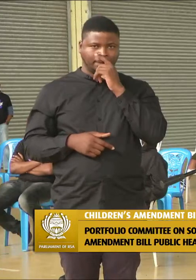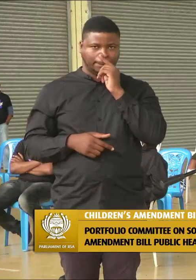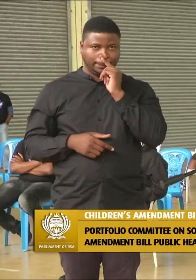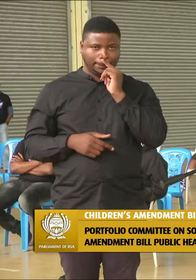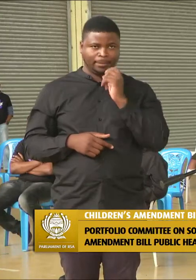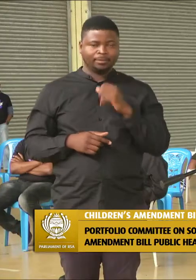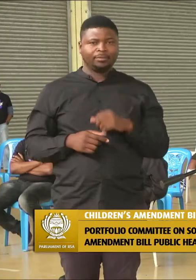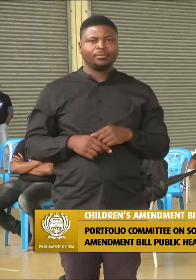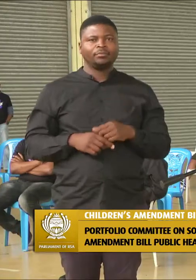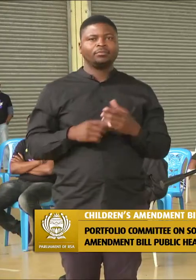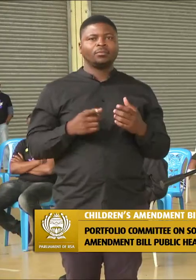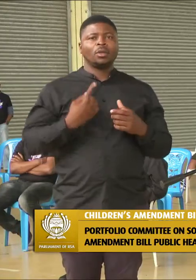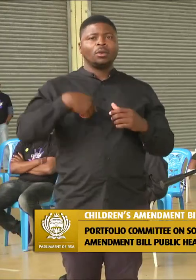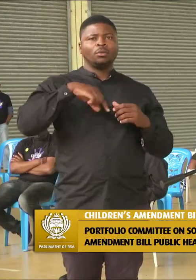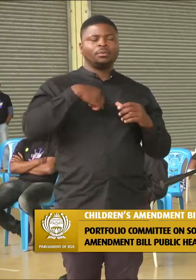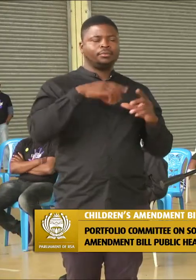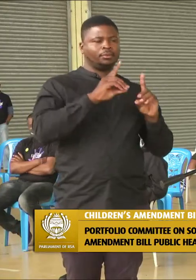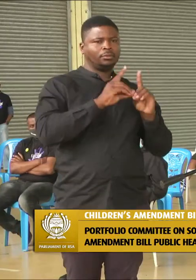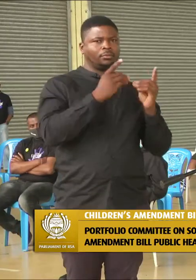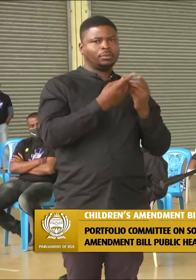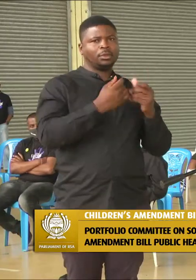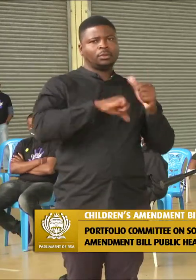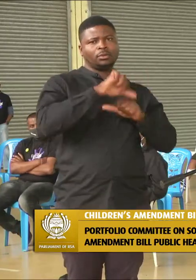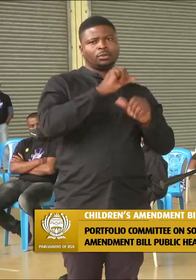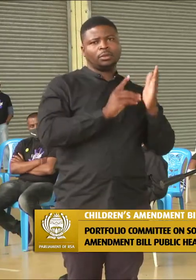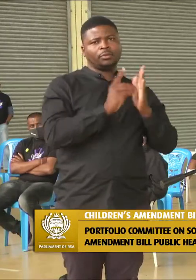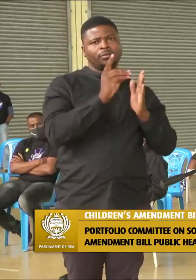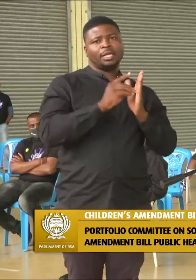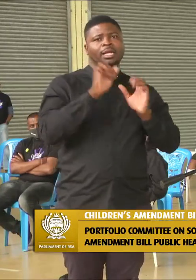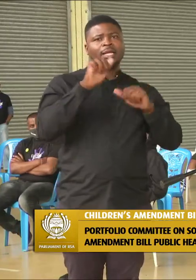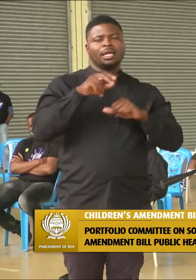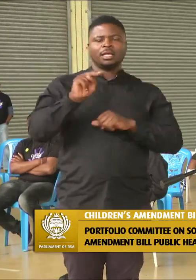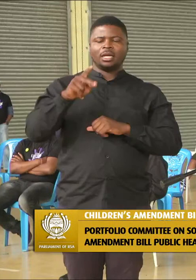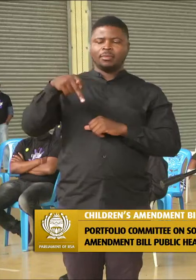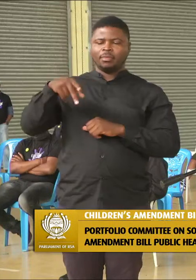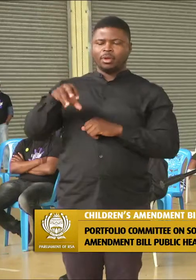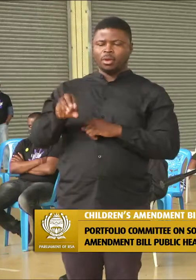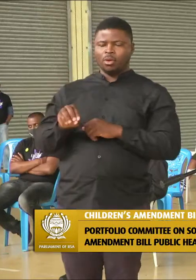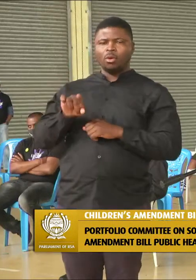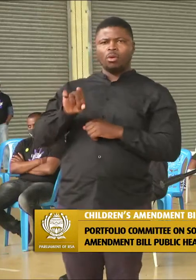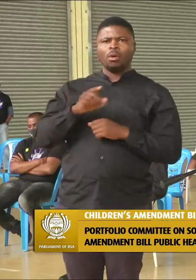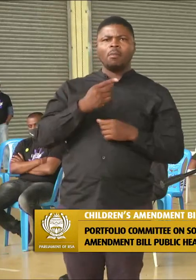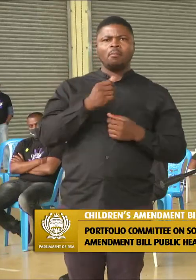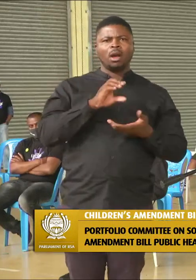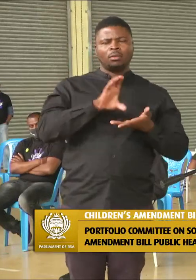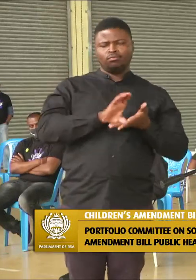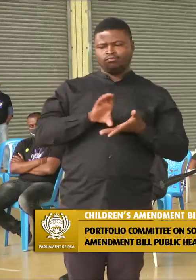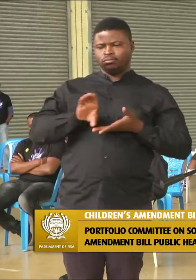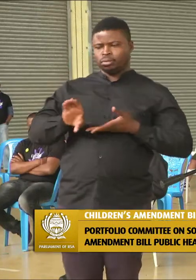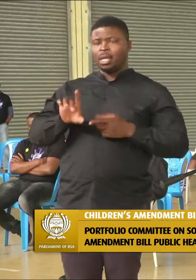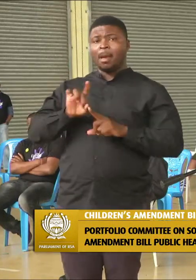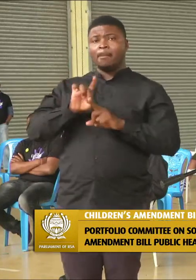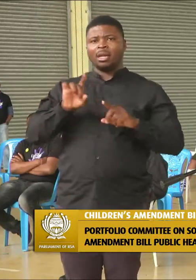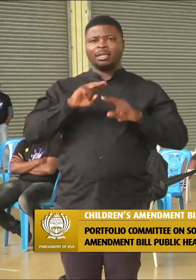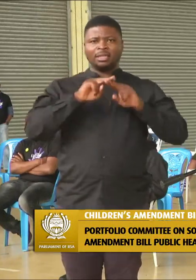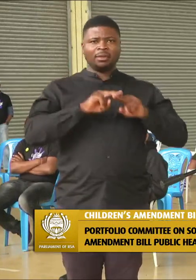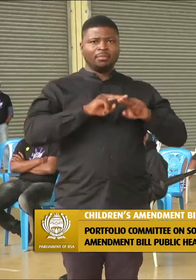As a Department of Social Development, we are funding NPOs subject to the availability of budget.